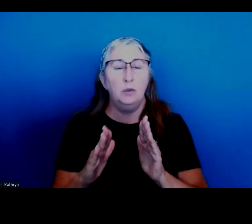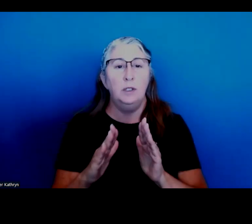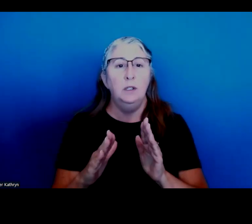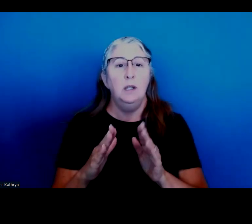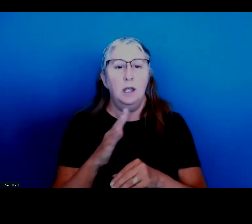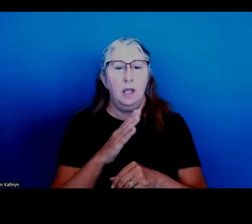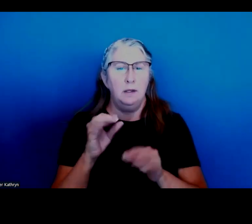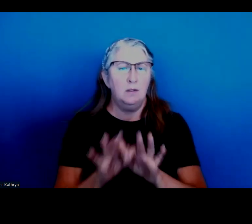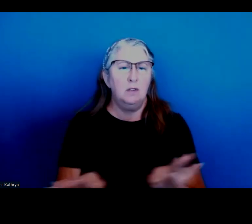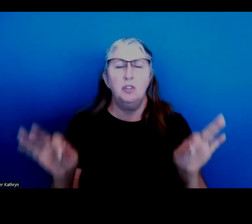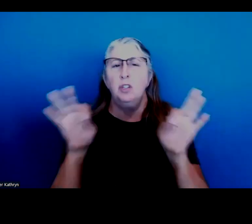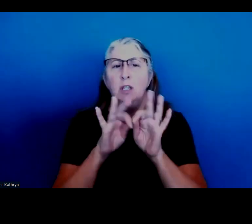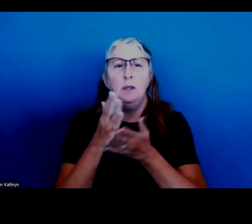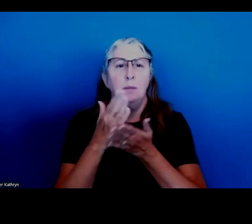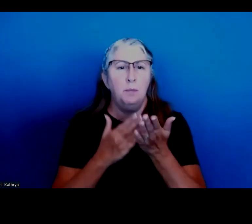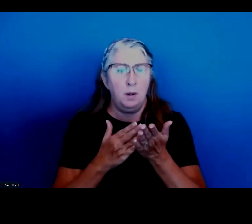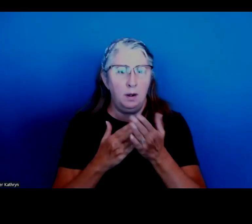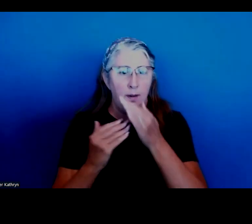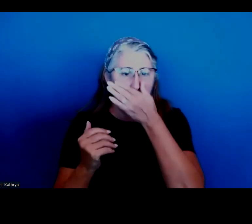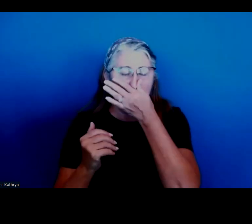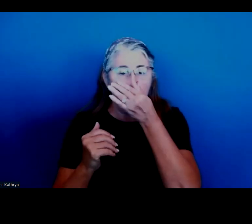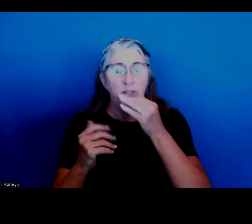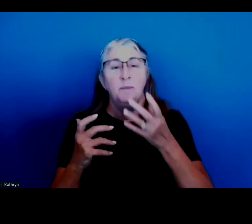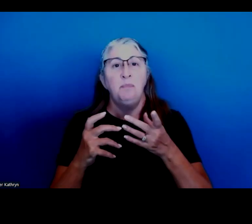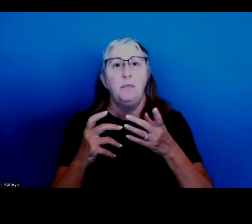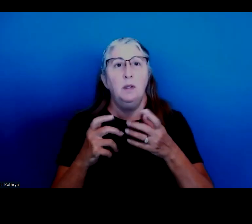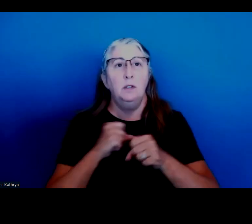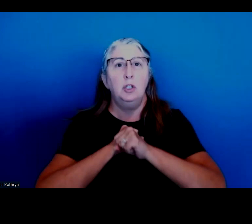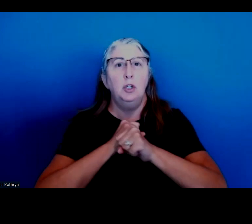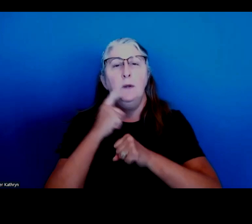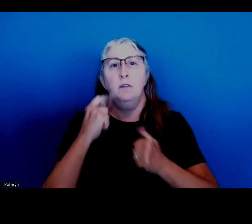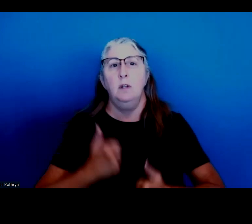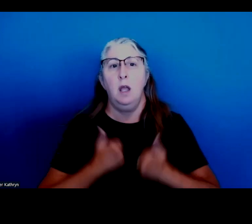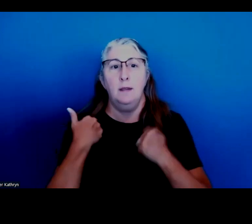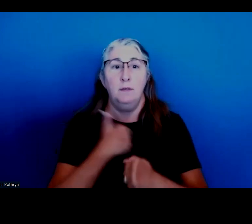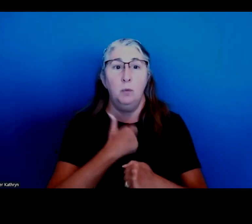part of a sense of security in life. We know